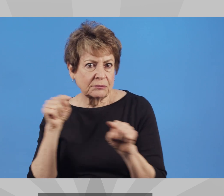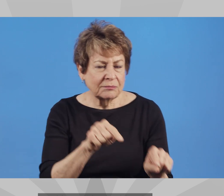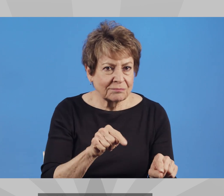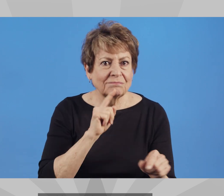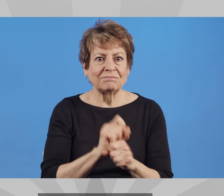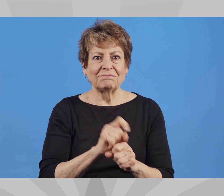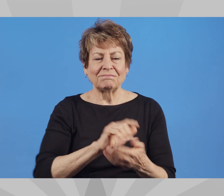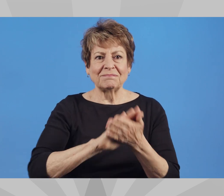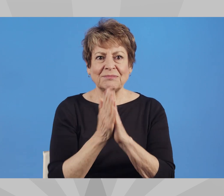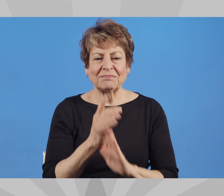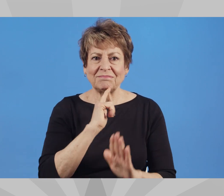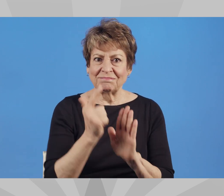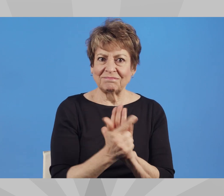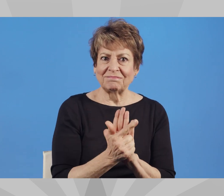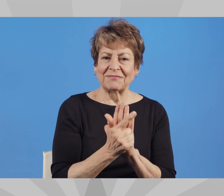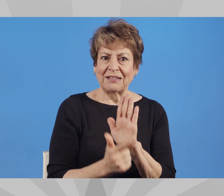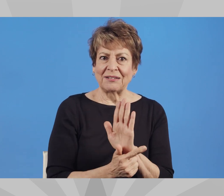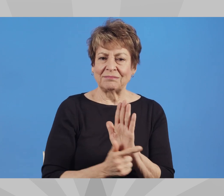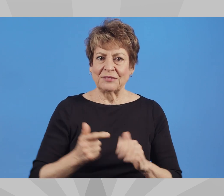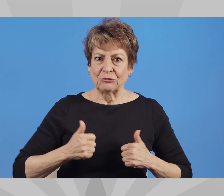hasn't looked back.